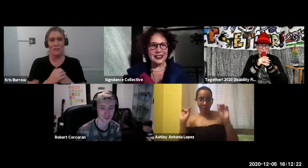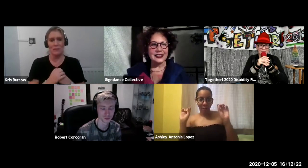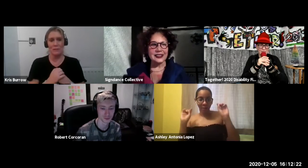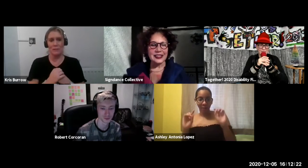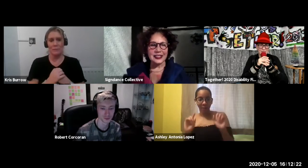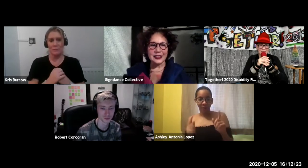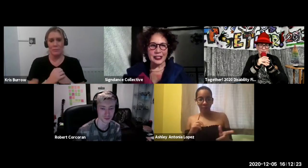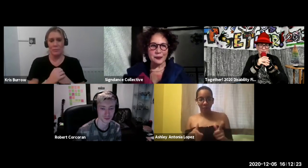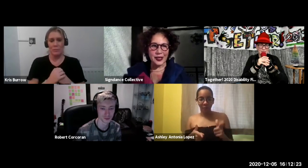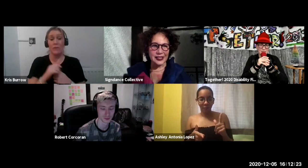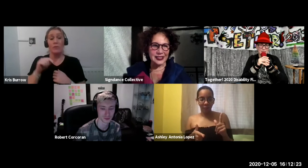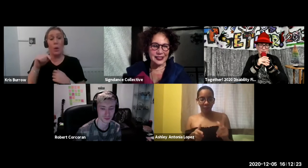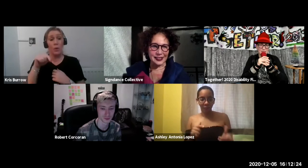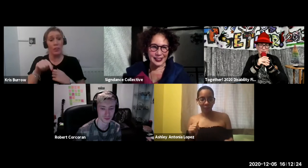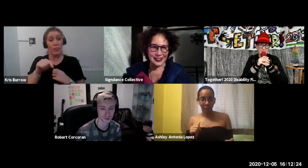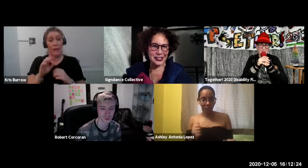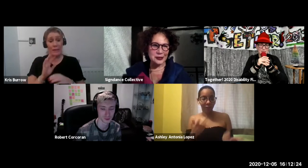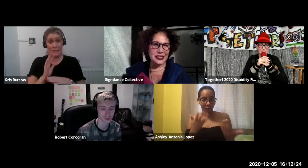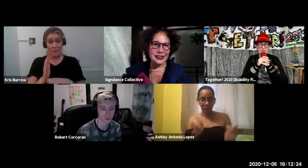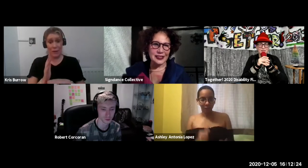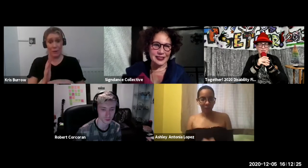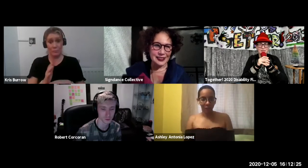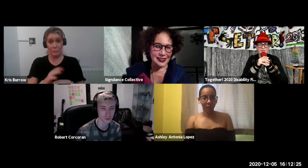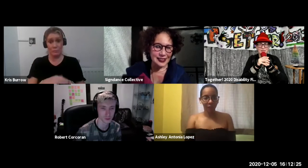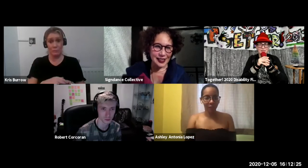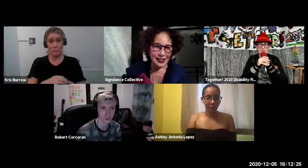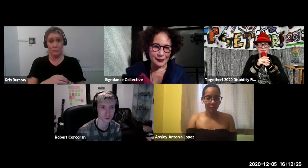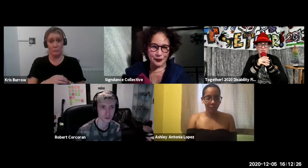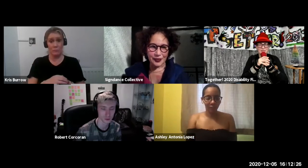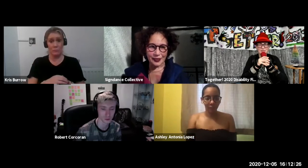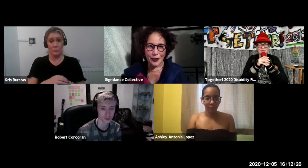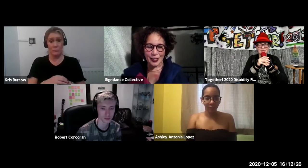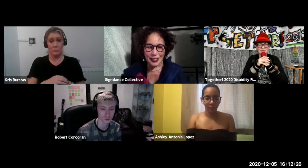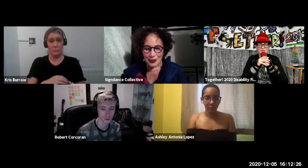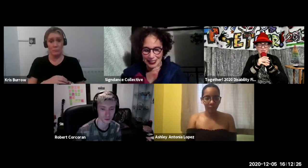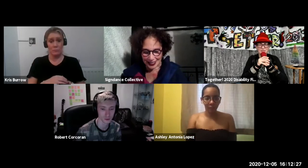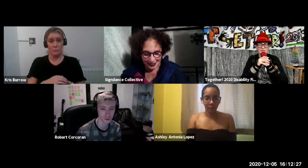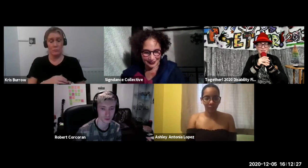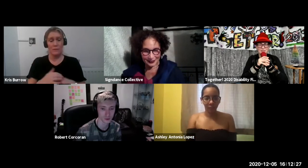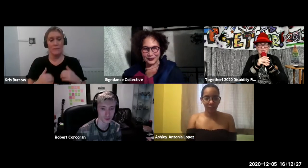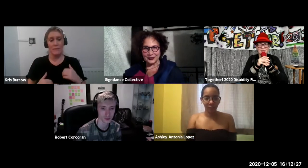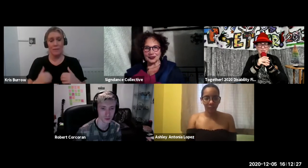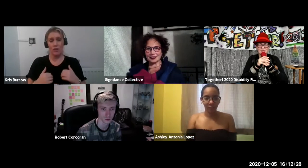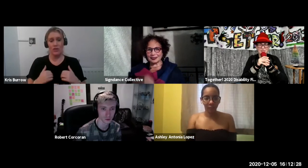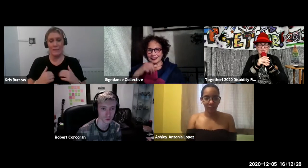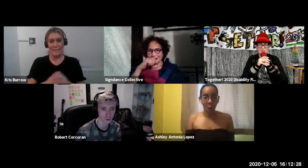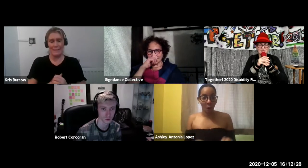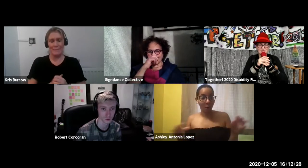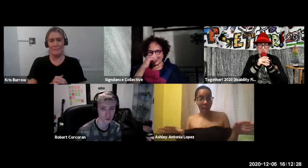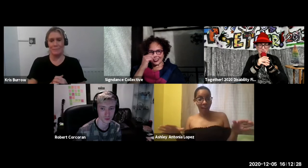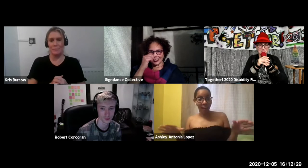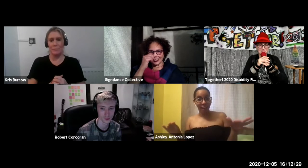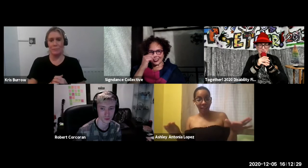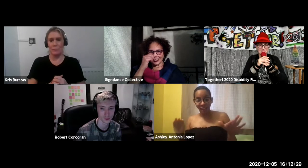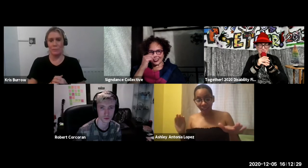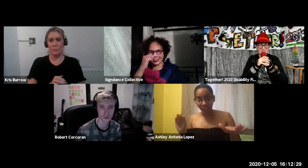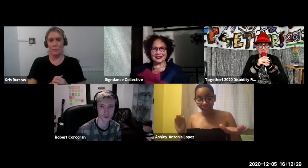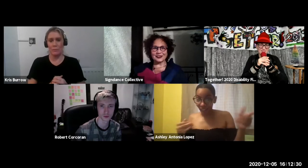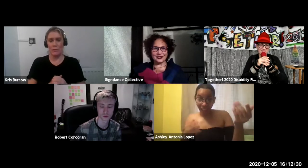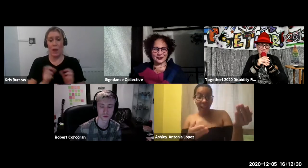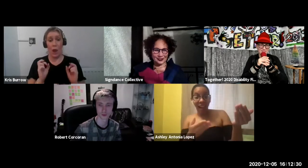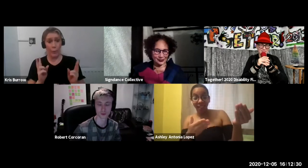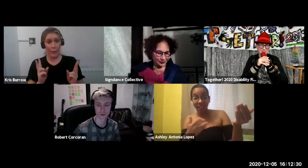Yeah, this next piece is very interesting. Oh, okay.